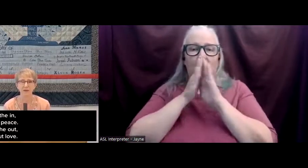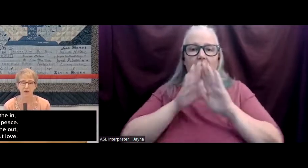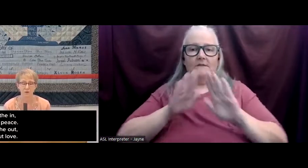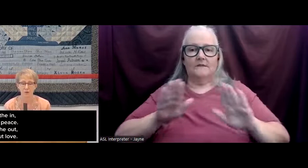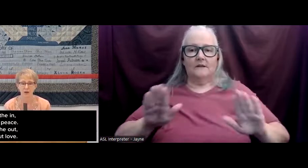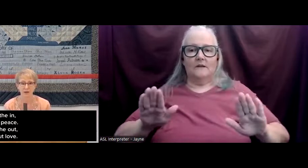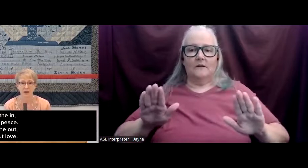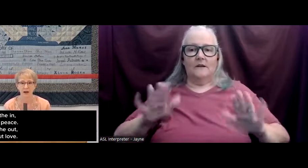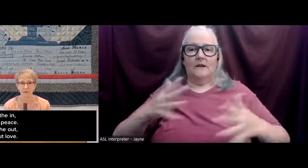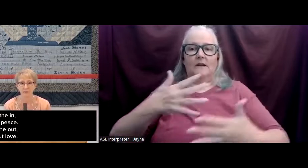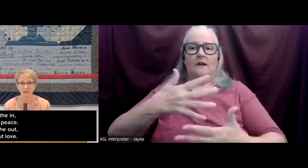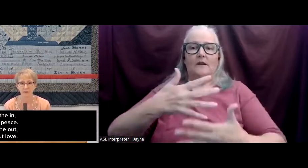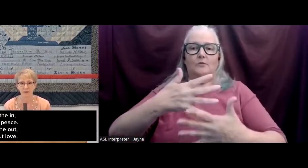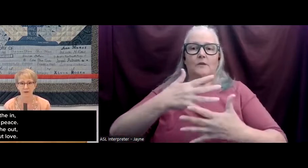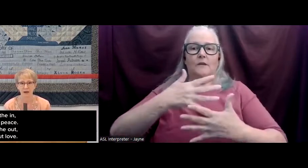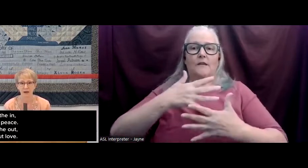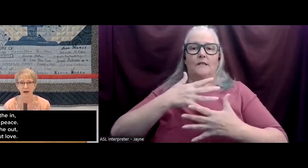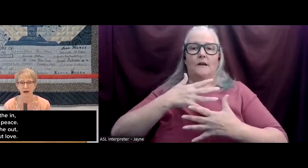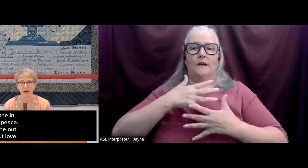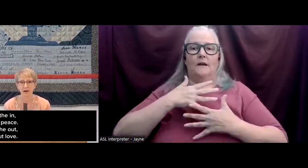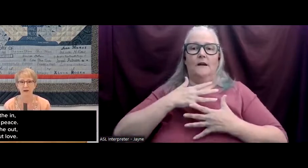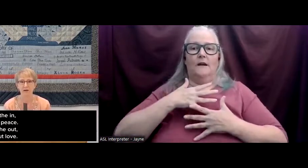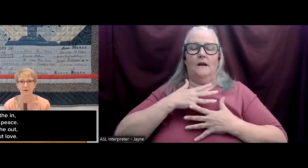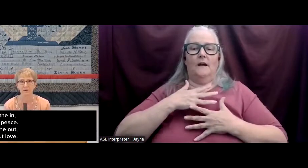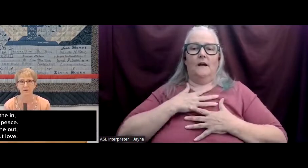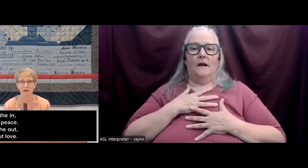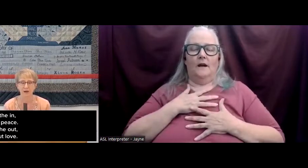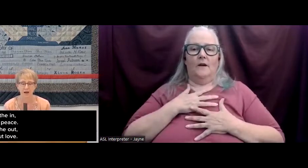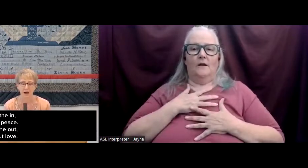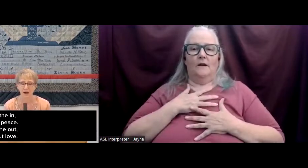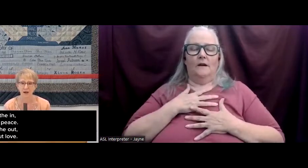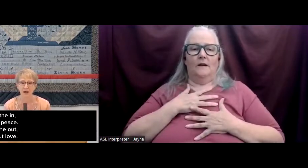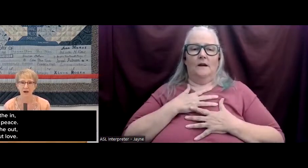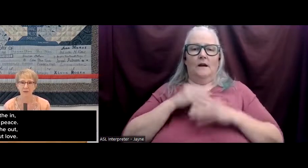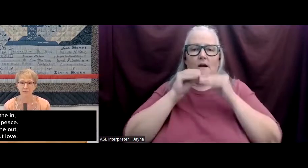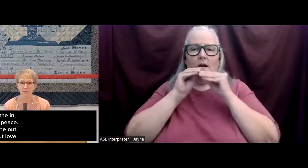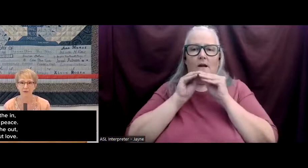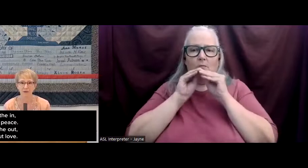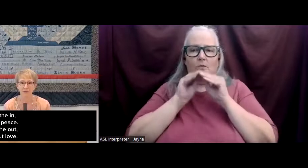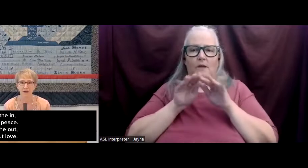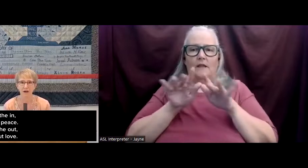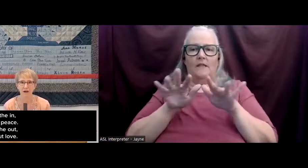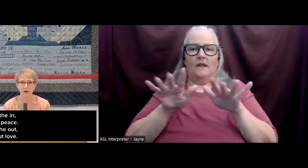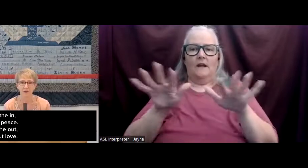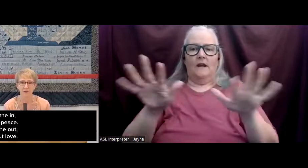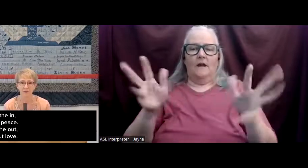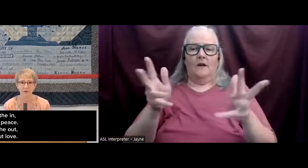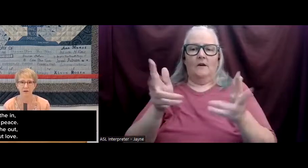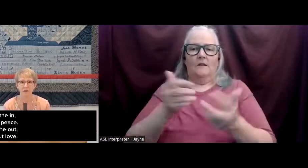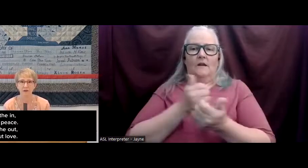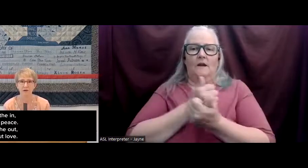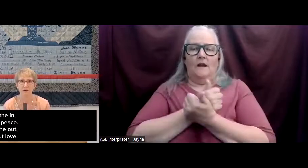peace. When I breathe out, I breathe